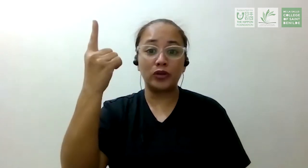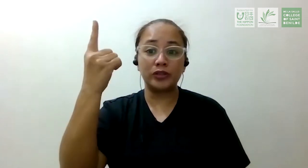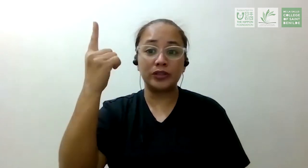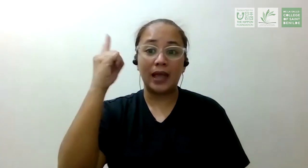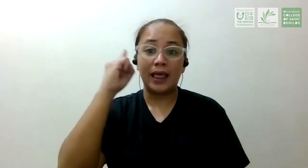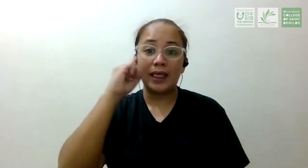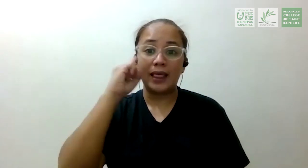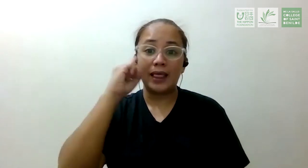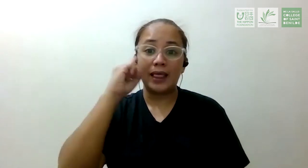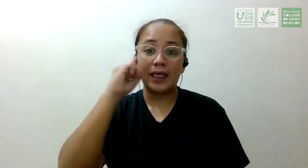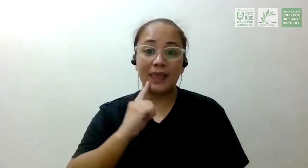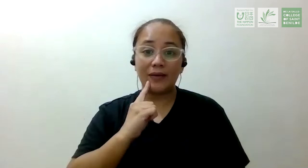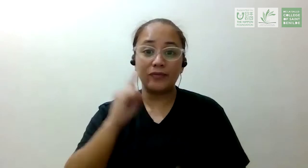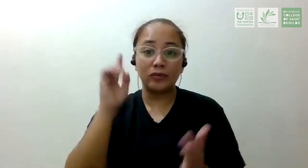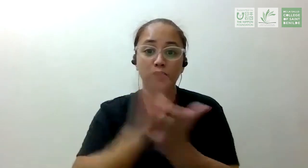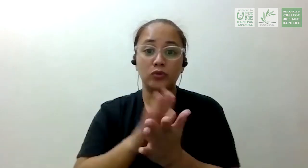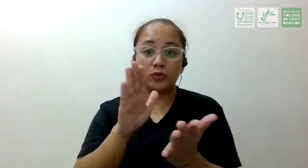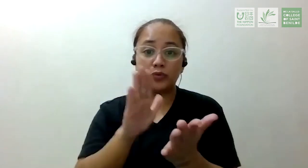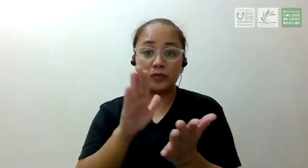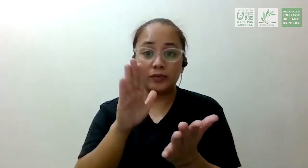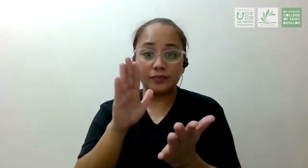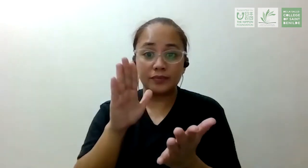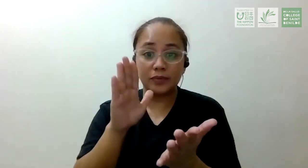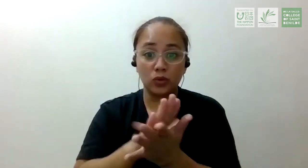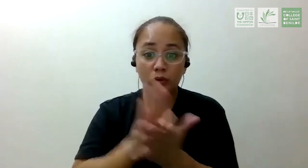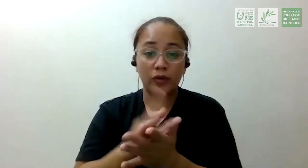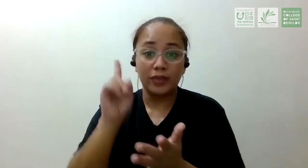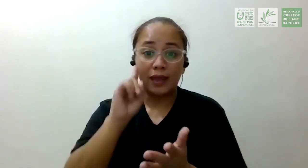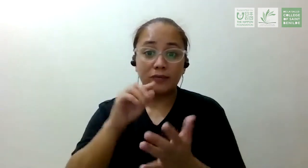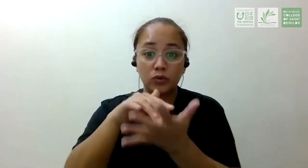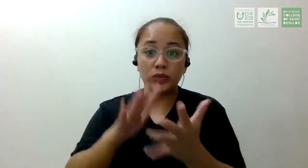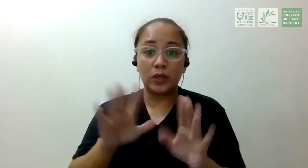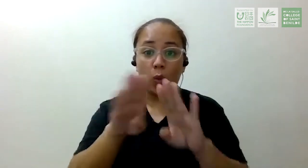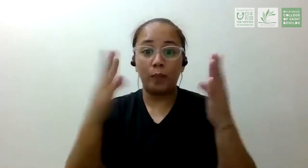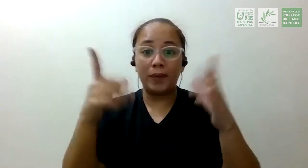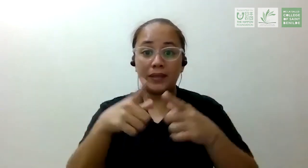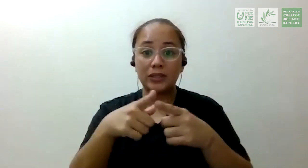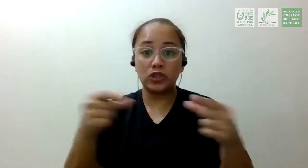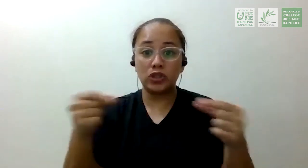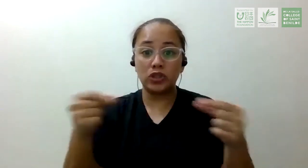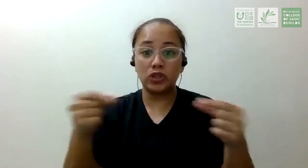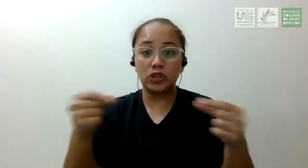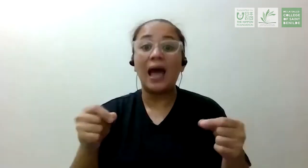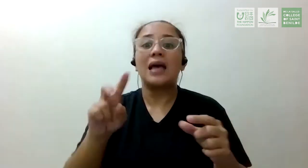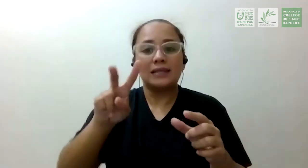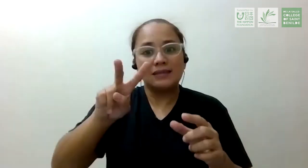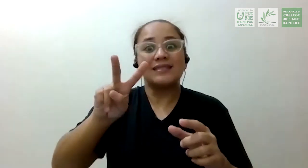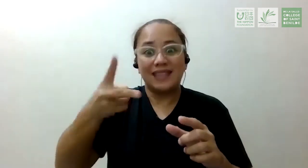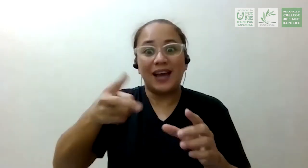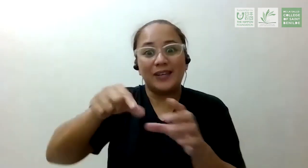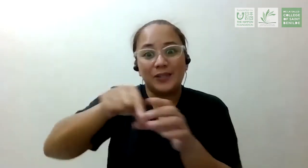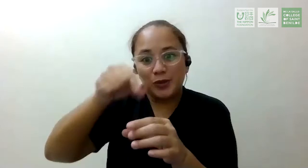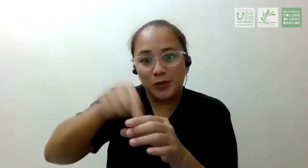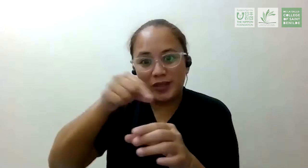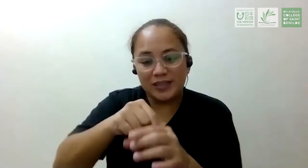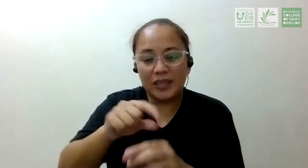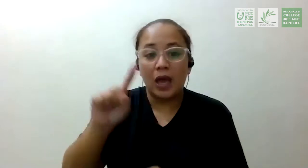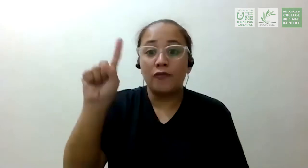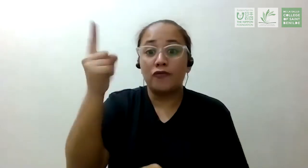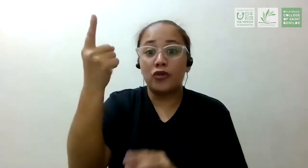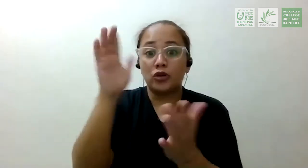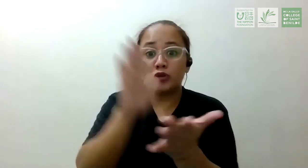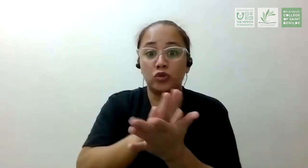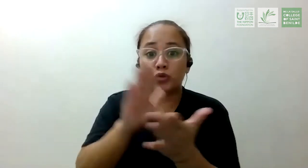opens in Japan. That's something you should know for the second quiz. First school in Asia for